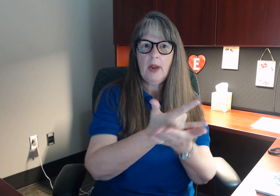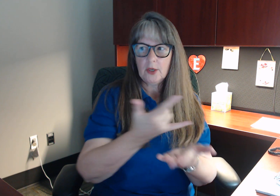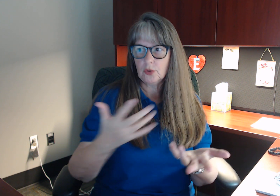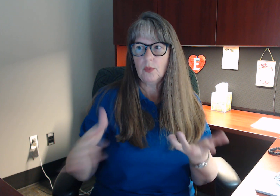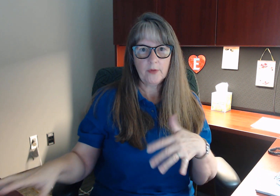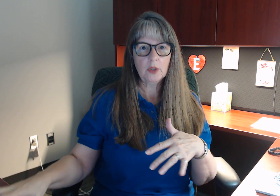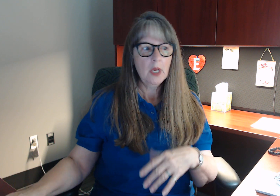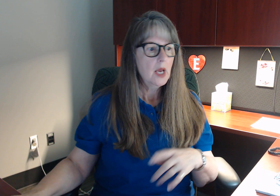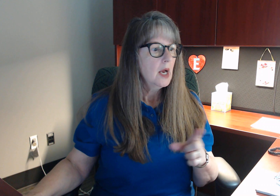Crash or whatever.